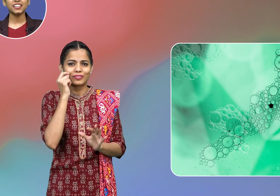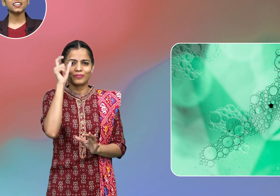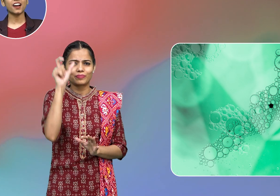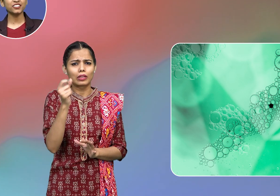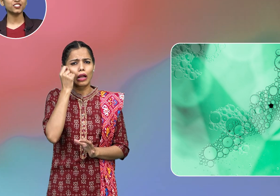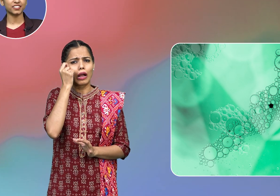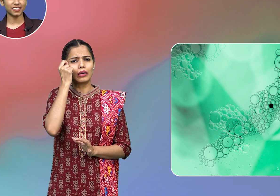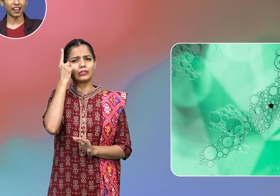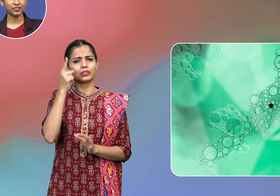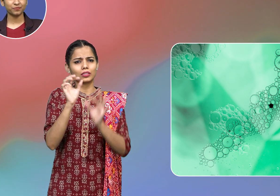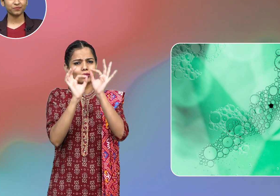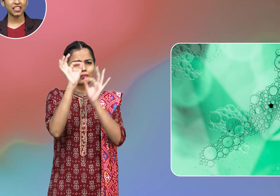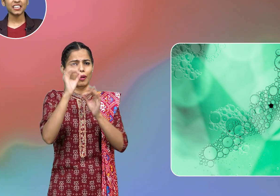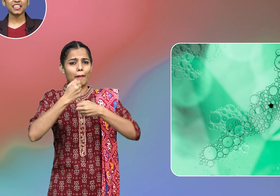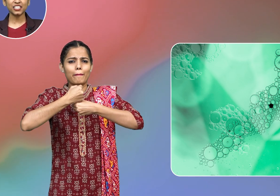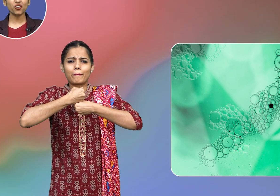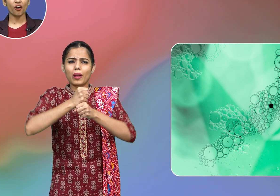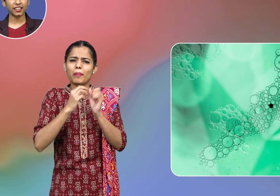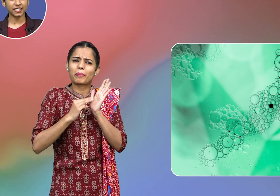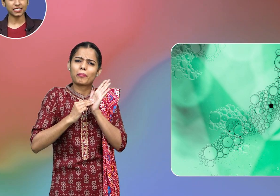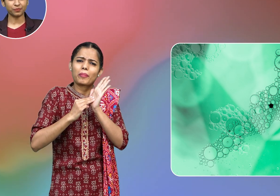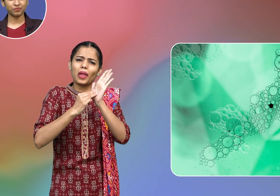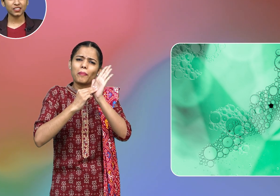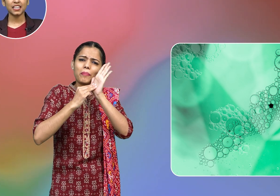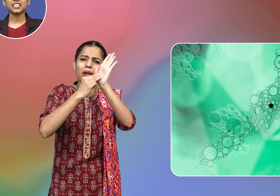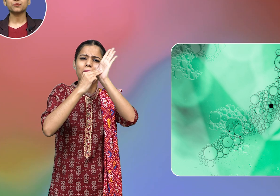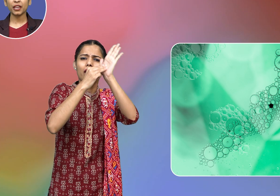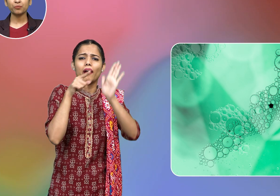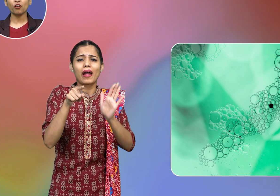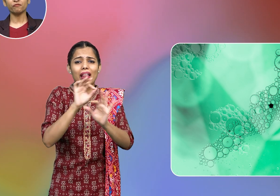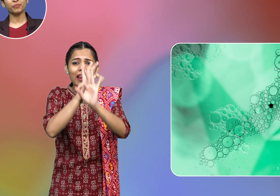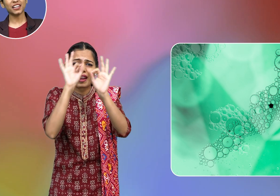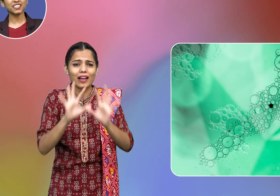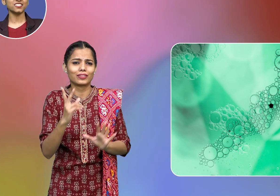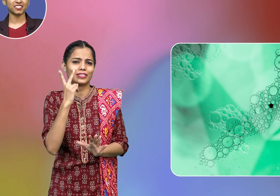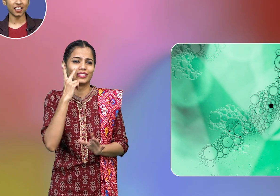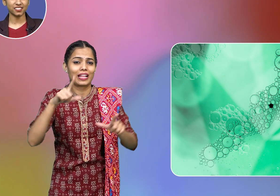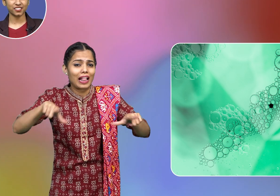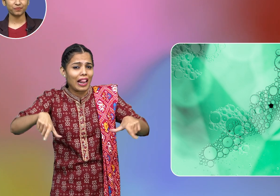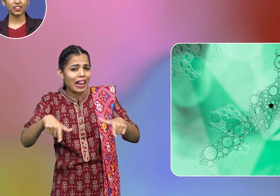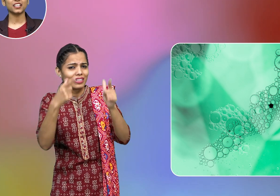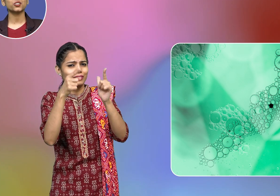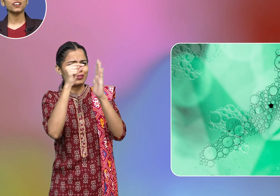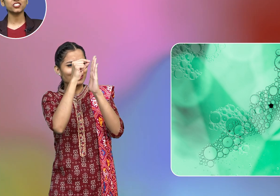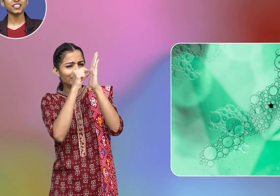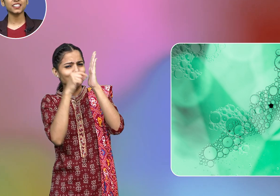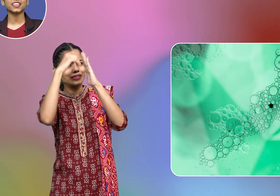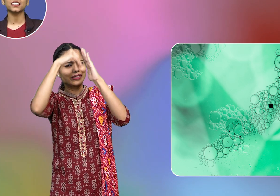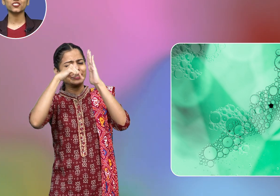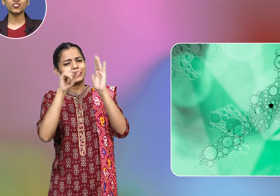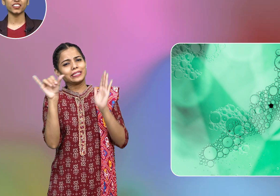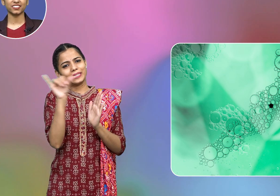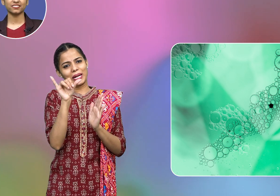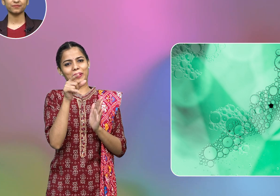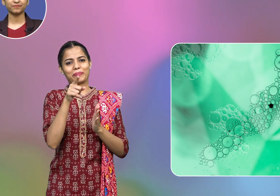Finally, he understood that each organism is made up of million cells, as you have seen in